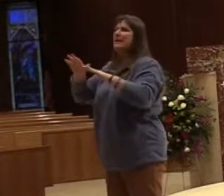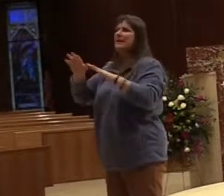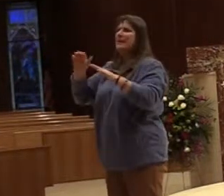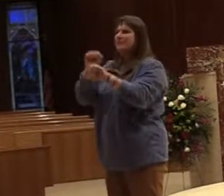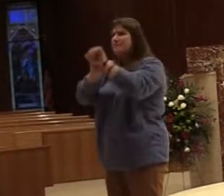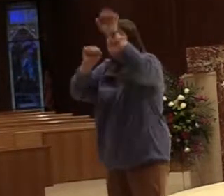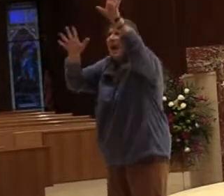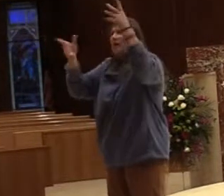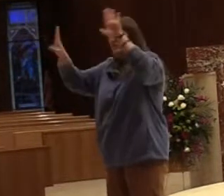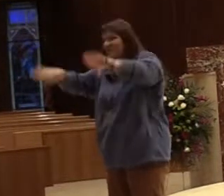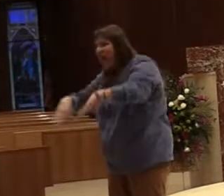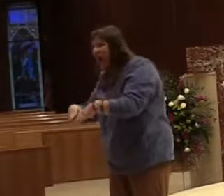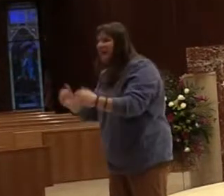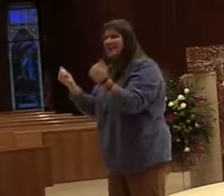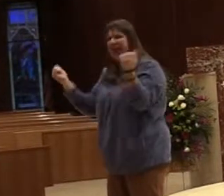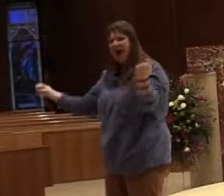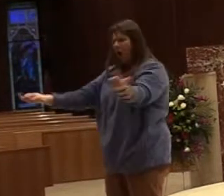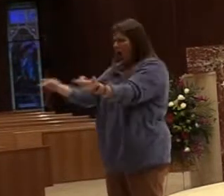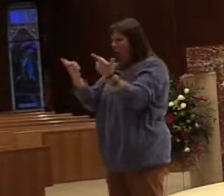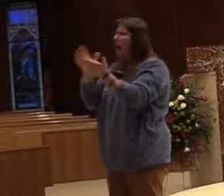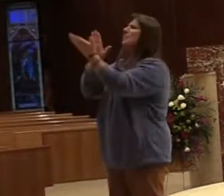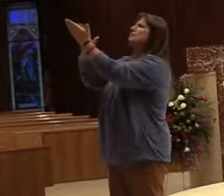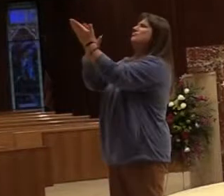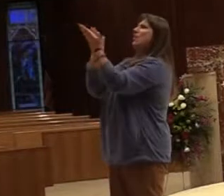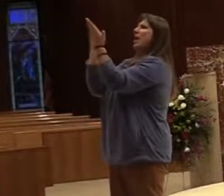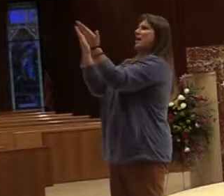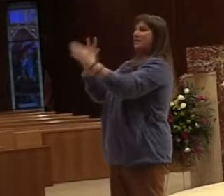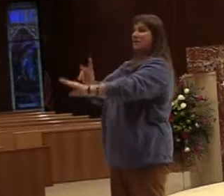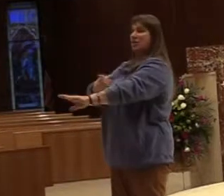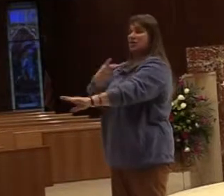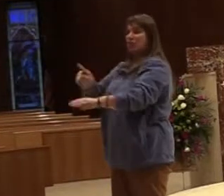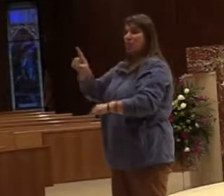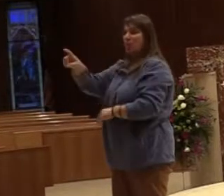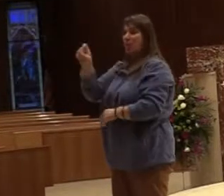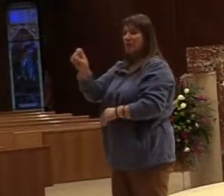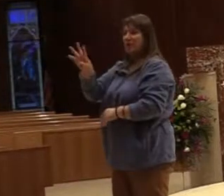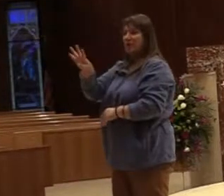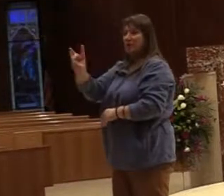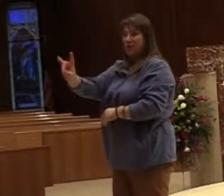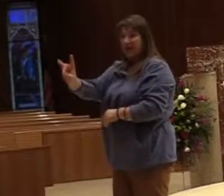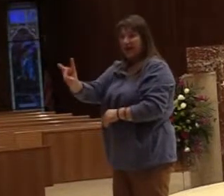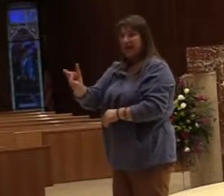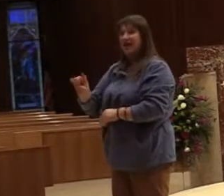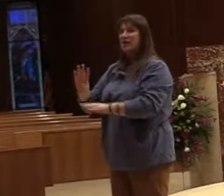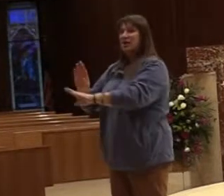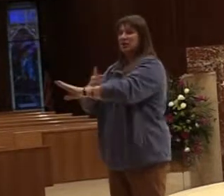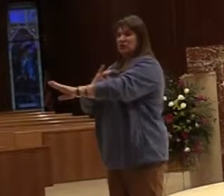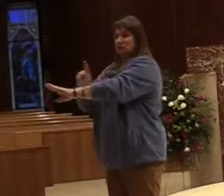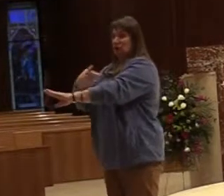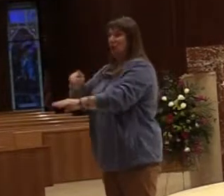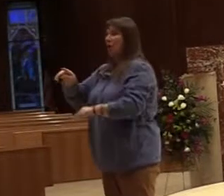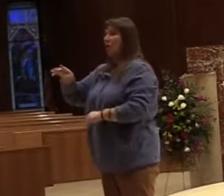and valleys all praise God in Psalm 148 and also in Psalm 96.